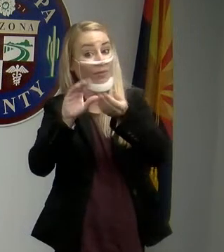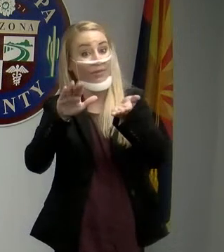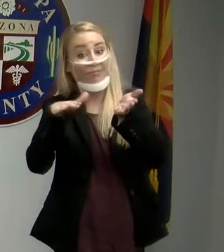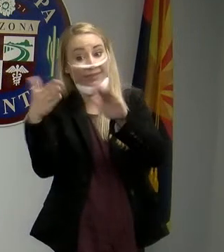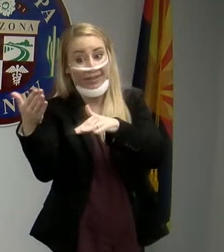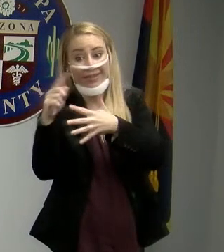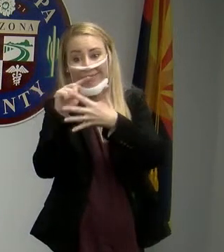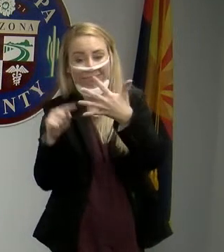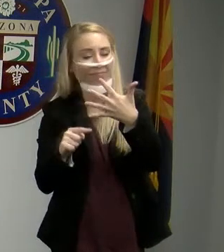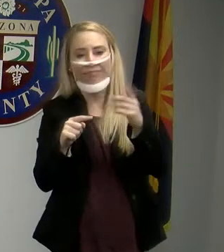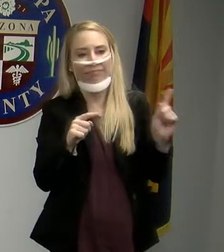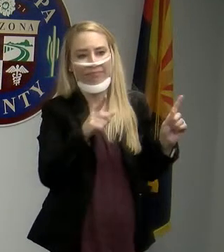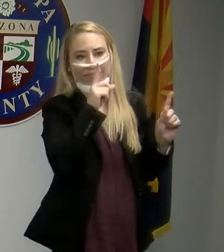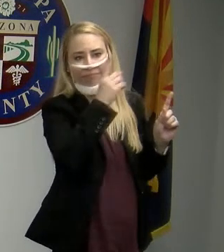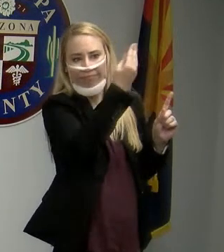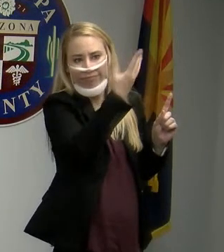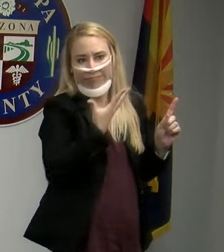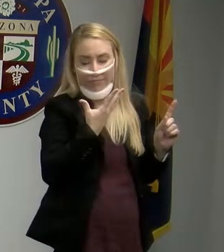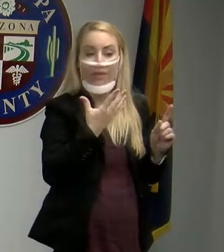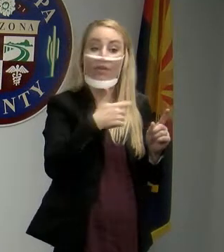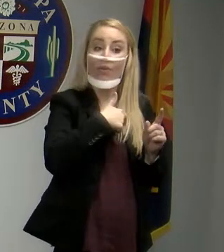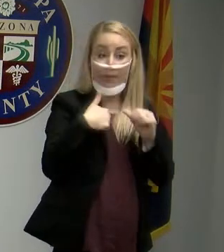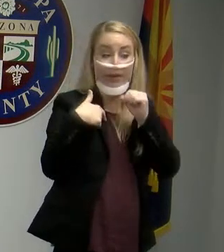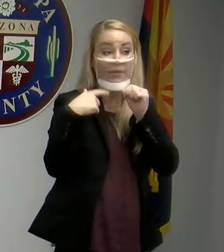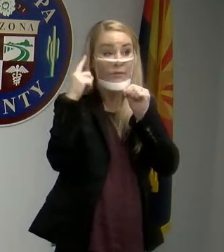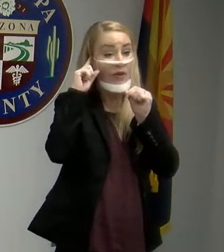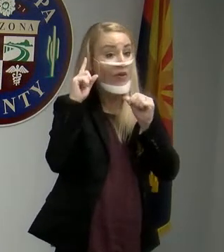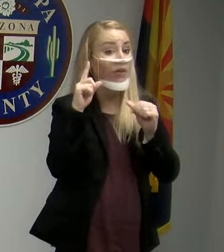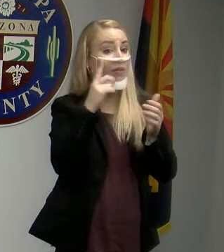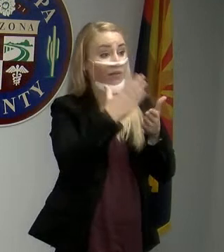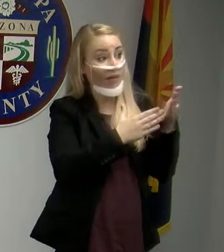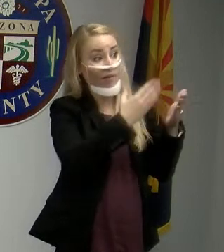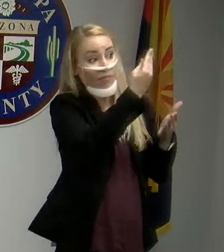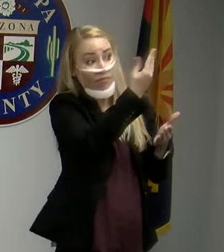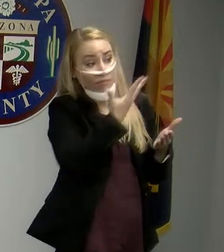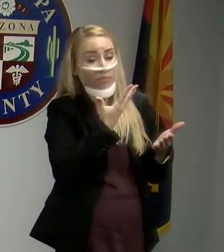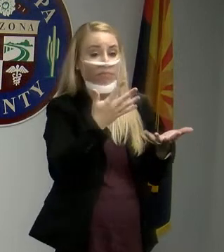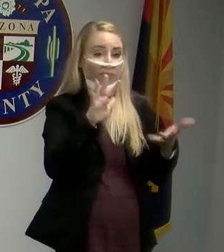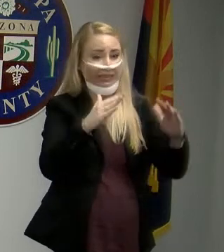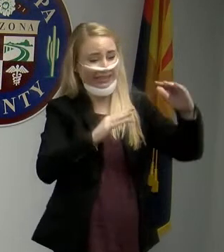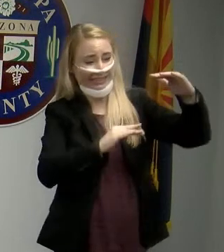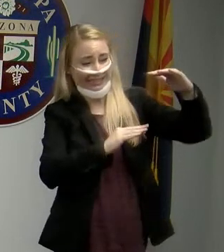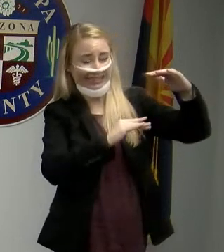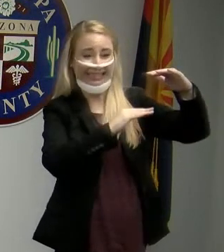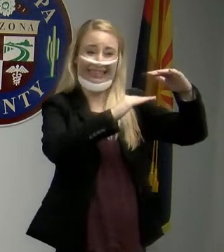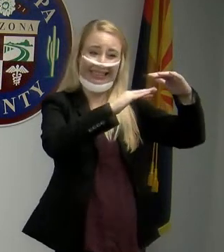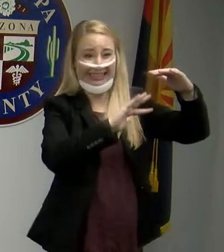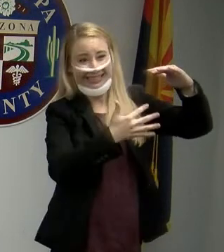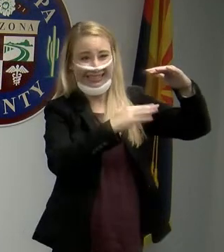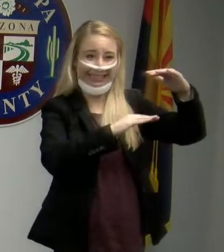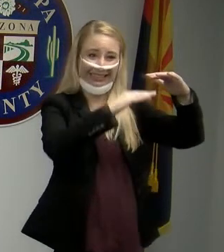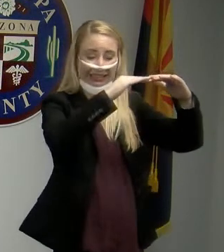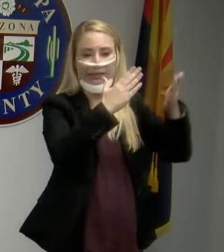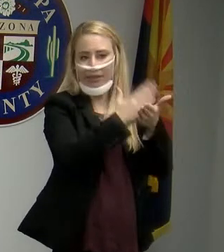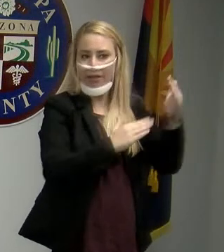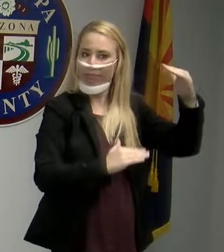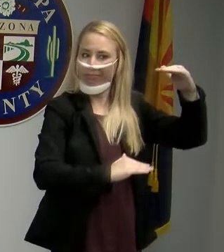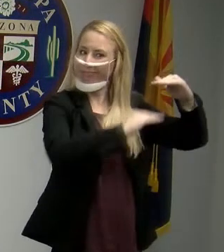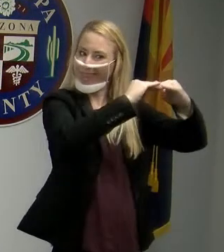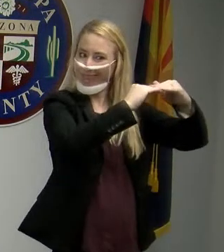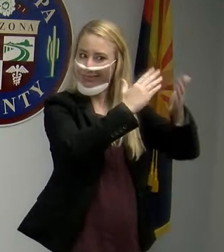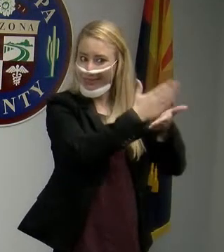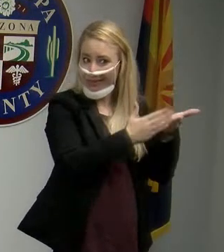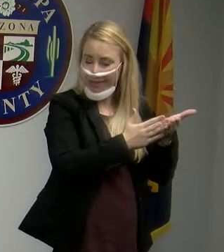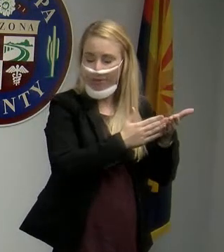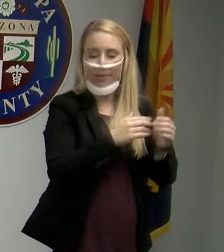So anecdotally, we've heard from some of our hospital partners that they are at or nearing their capacity. You heard